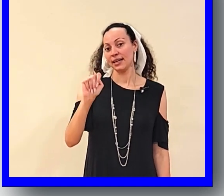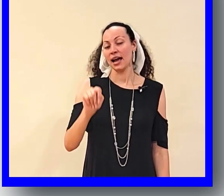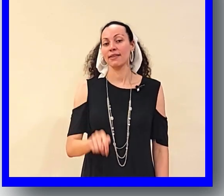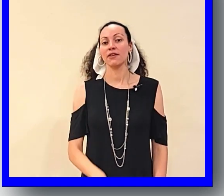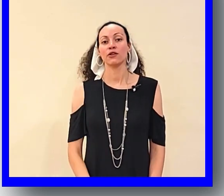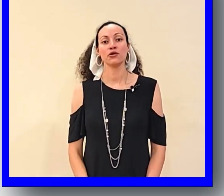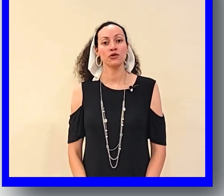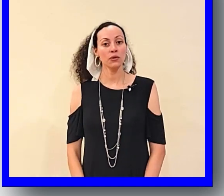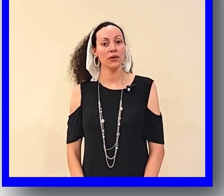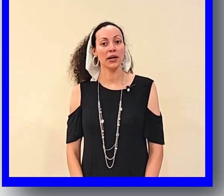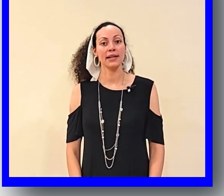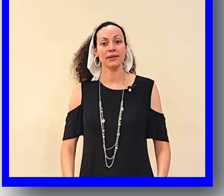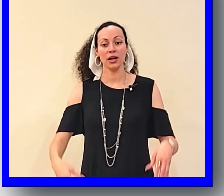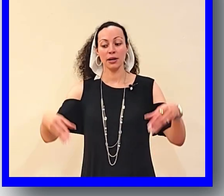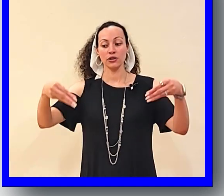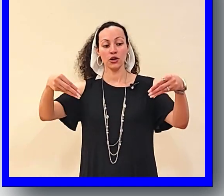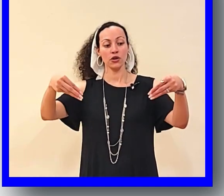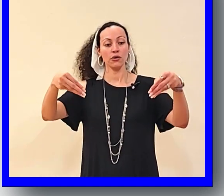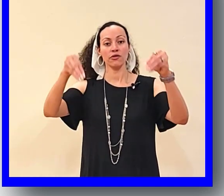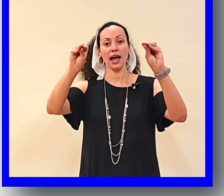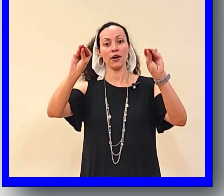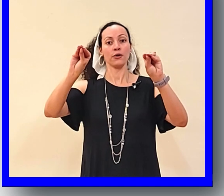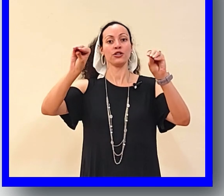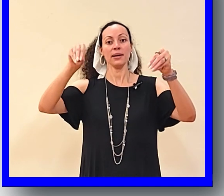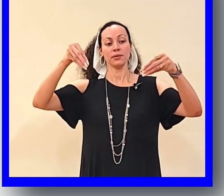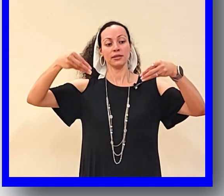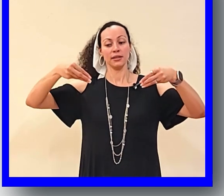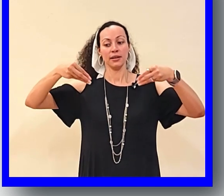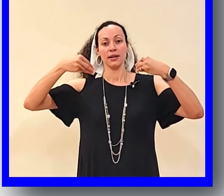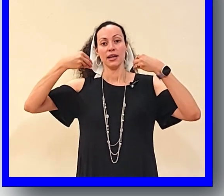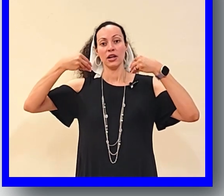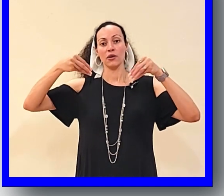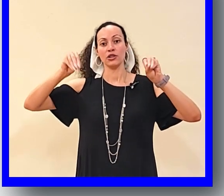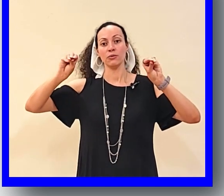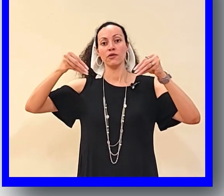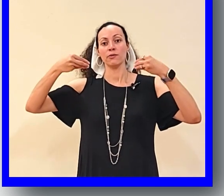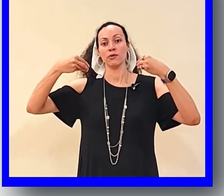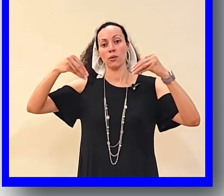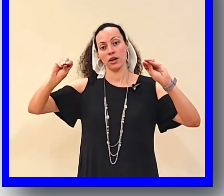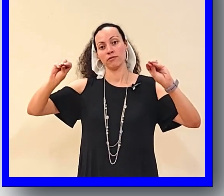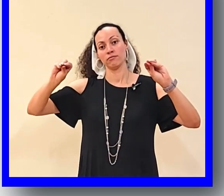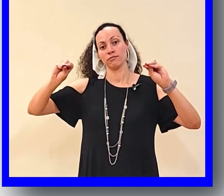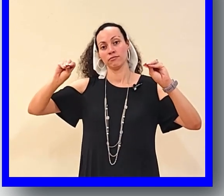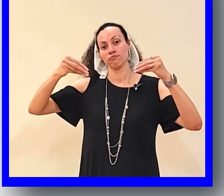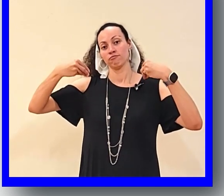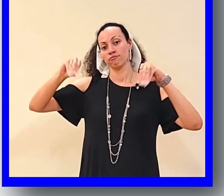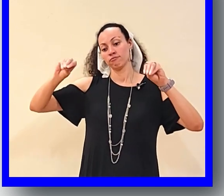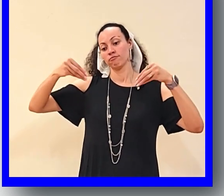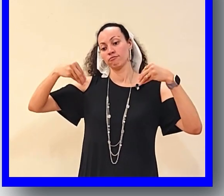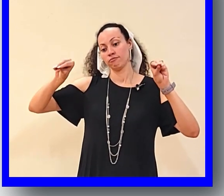P-E-T. And then for store, it's going to be two flat O shapes. And you're going to move them forward.